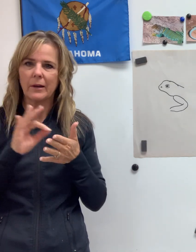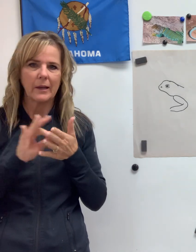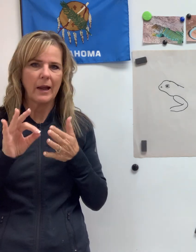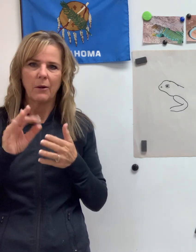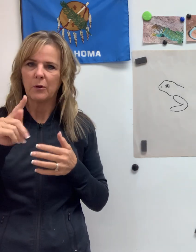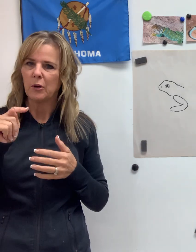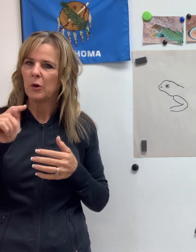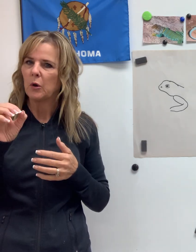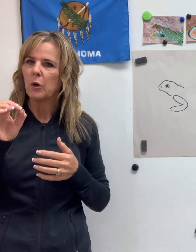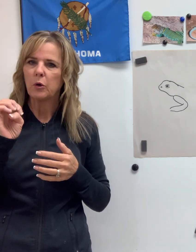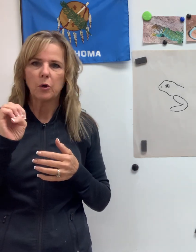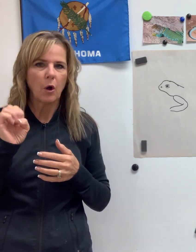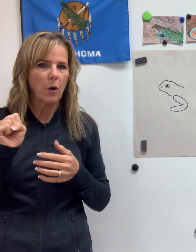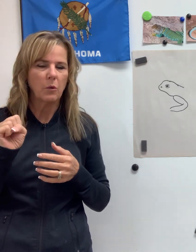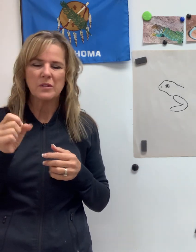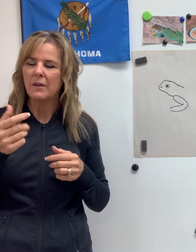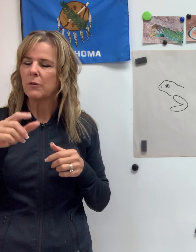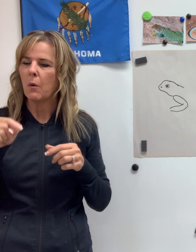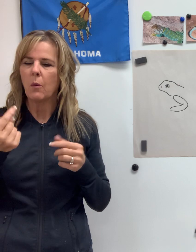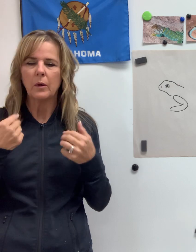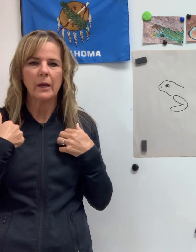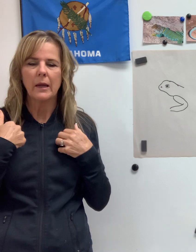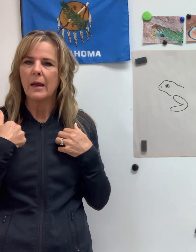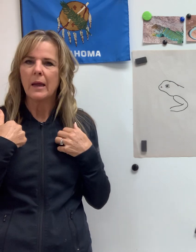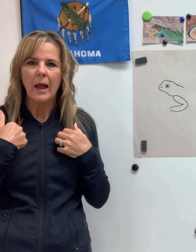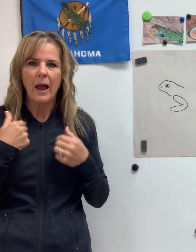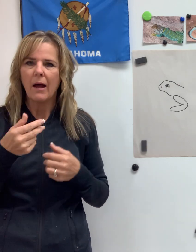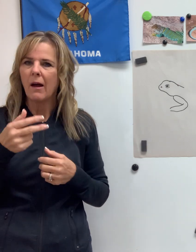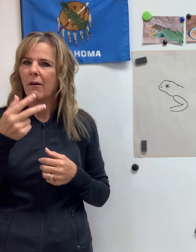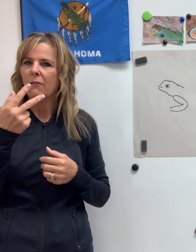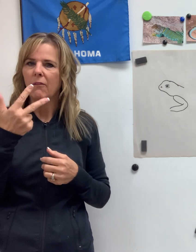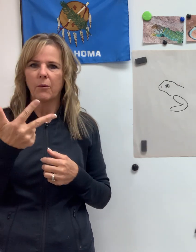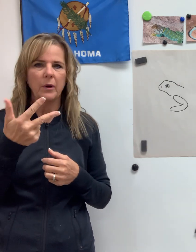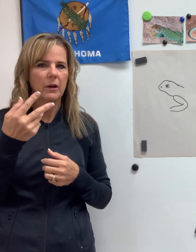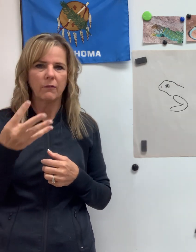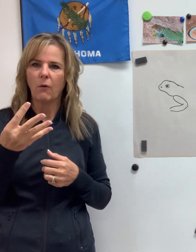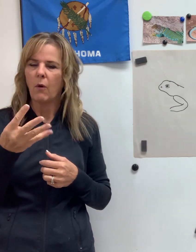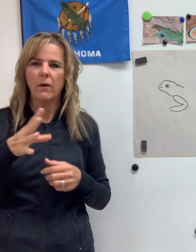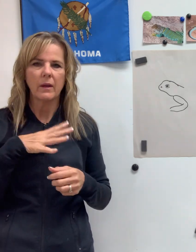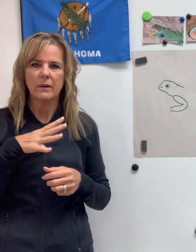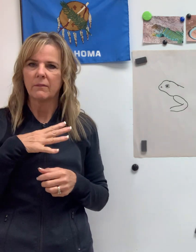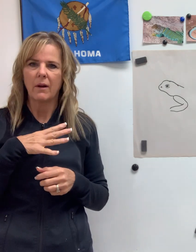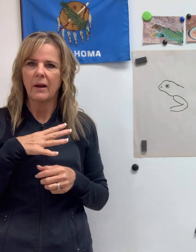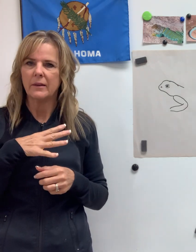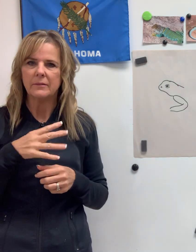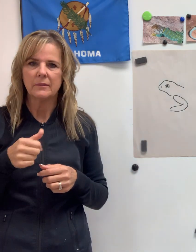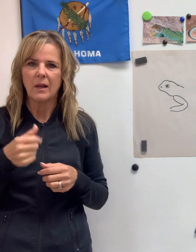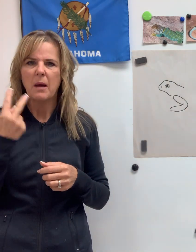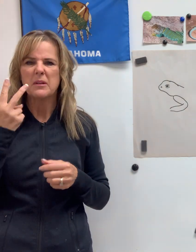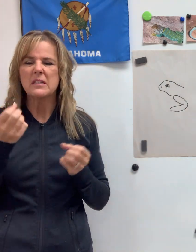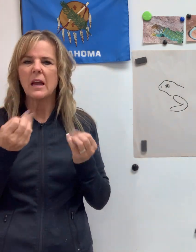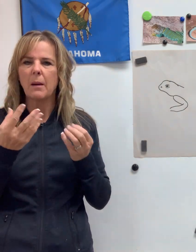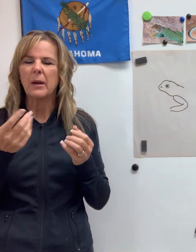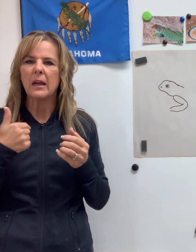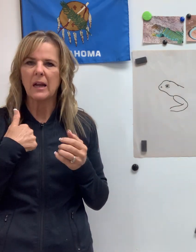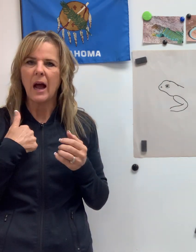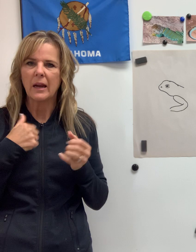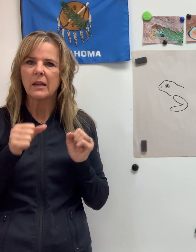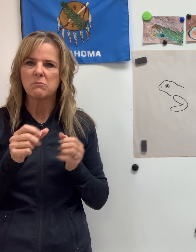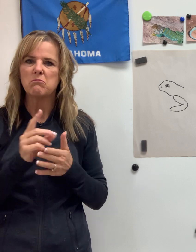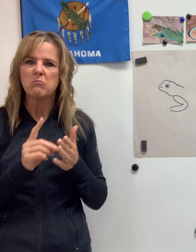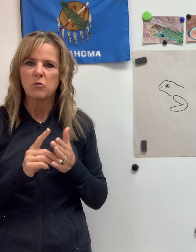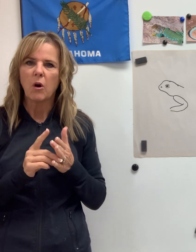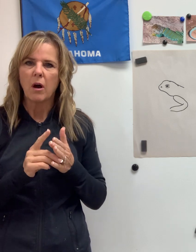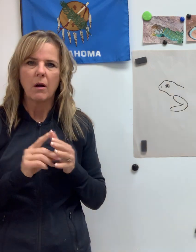toes. If you only have room for 3 or 4 or 2 toes, that is fine. Nobody's gonna care. I'm gonna see how many I can fit. Even on my